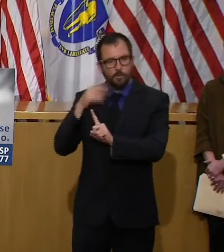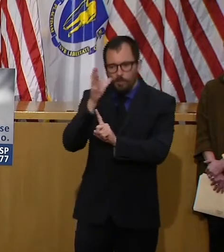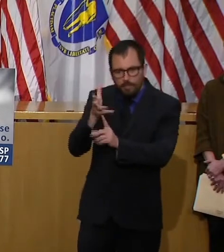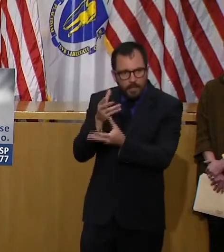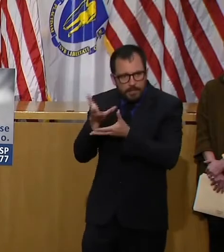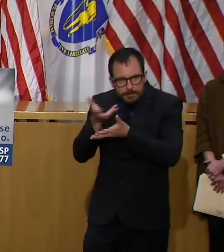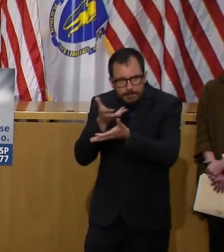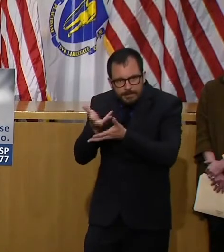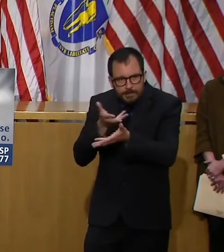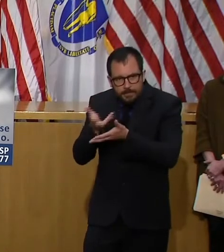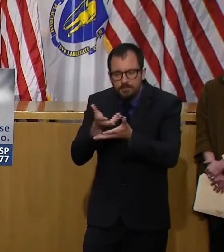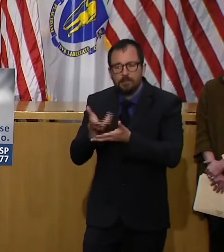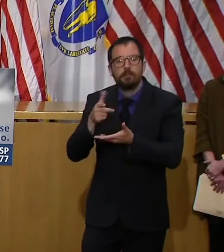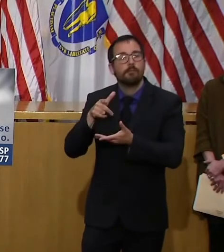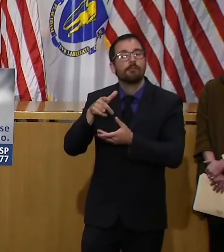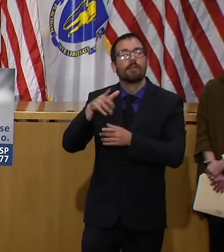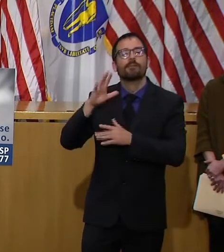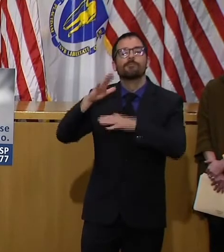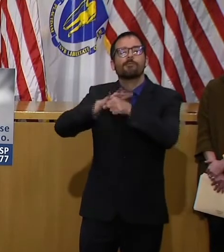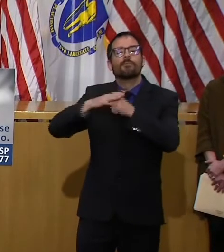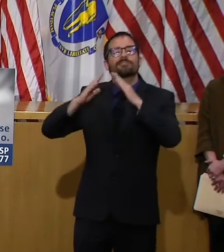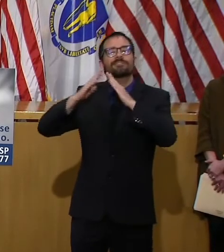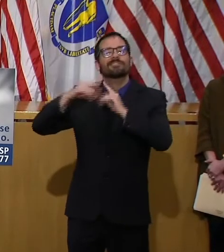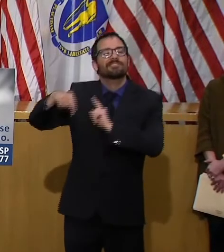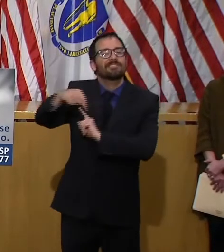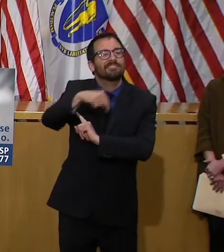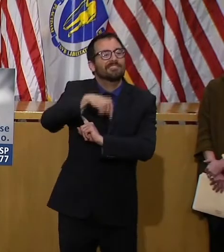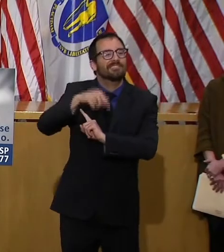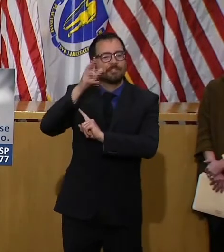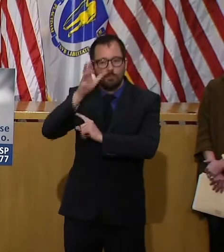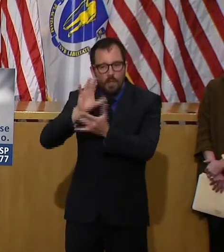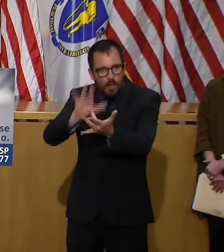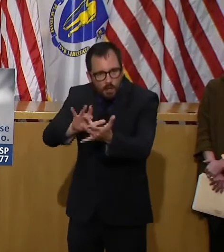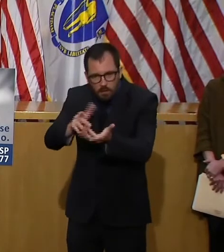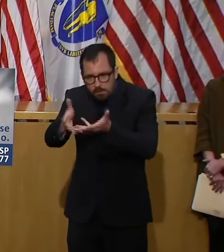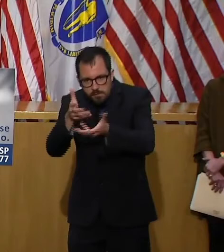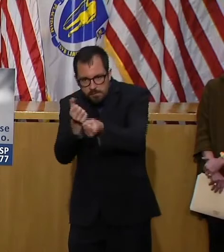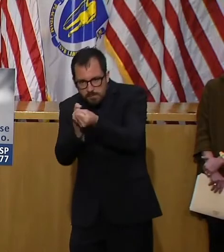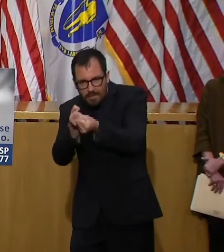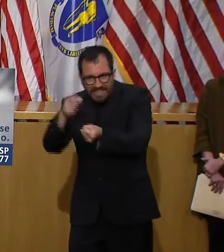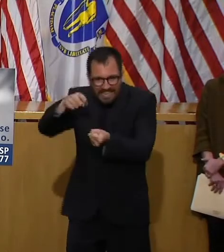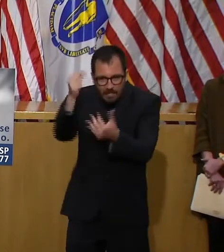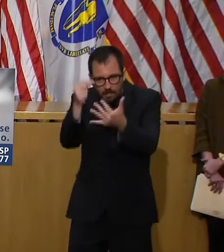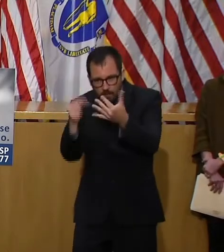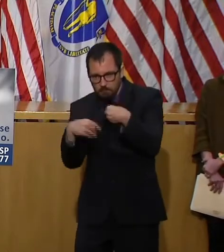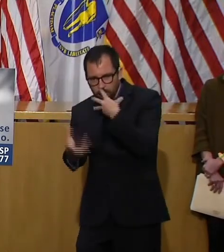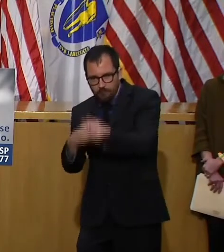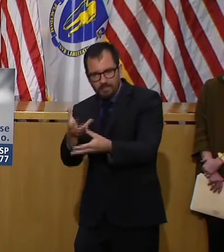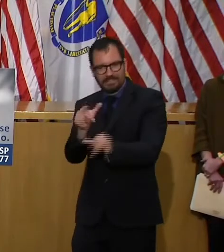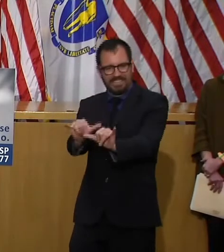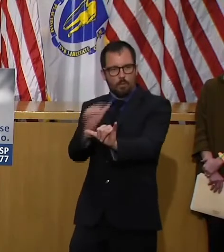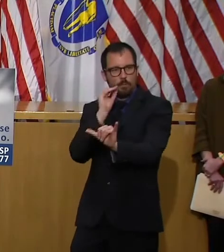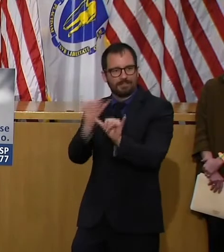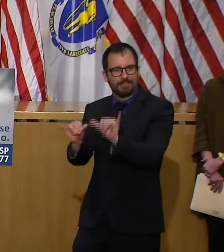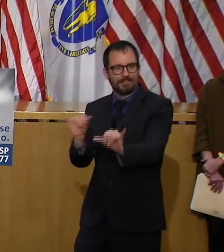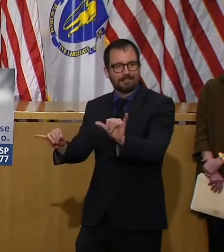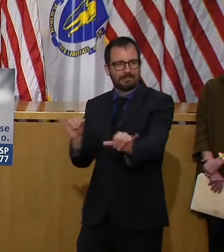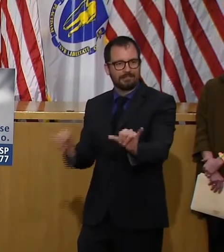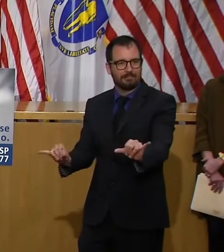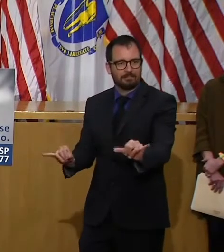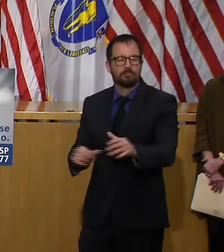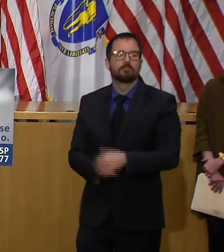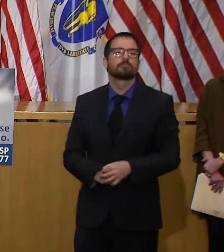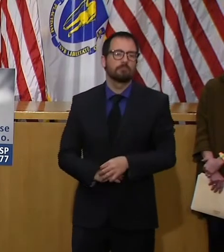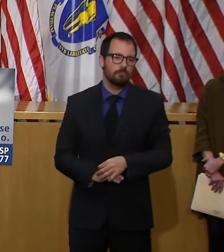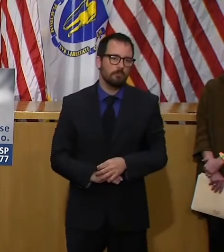This process it includes an initial phone call, which begins the case investigation process, a follow-up phone